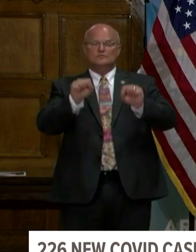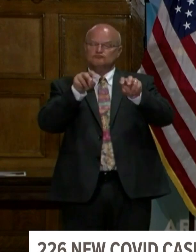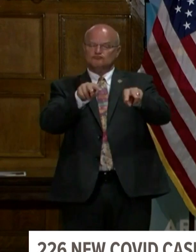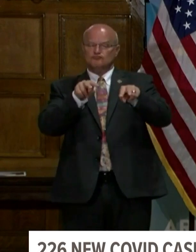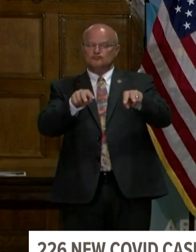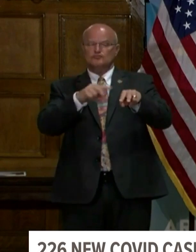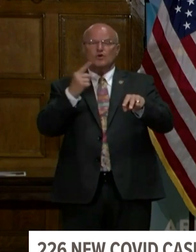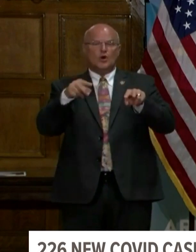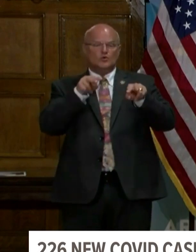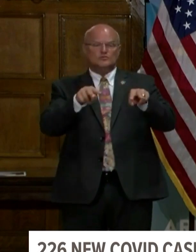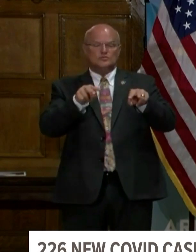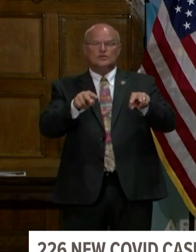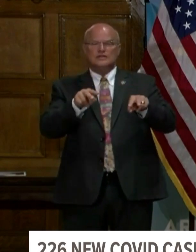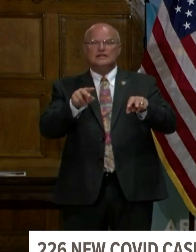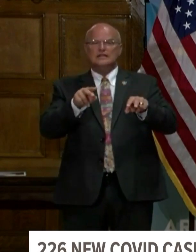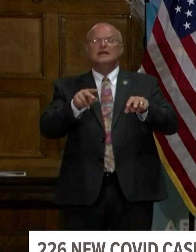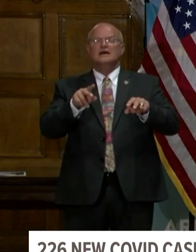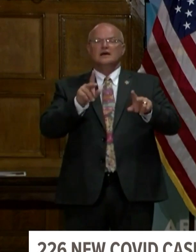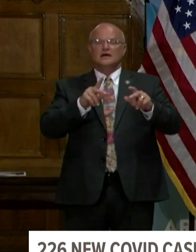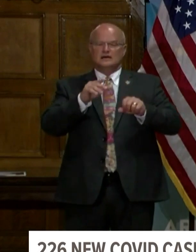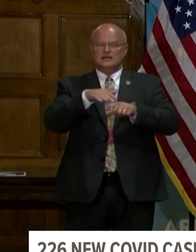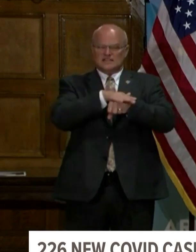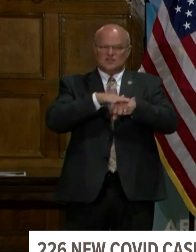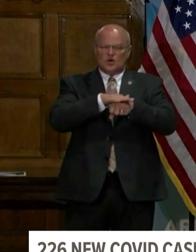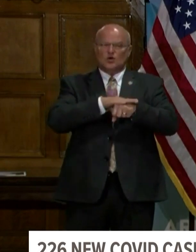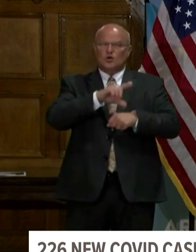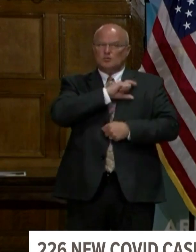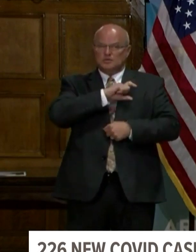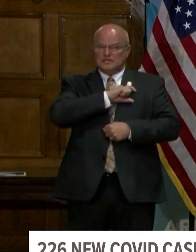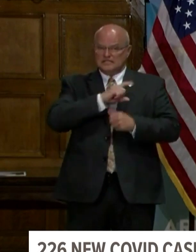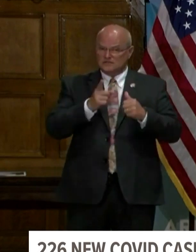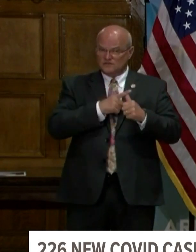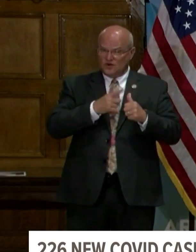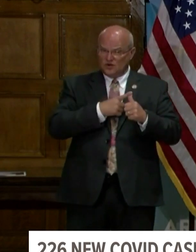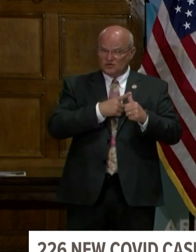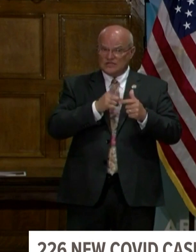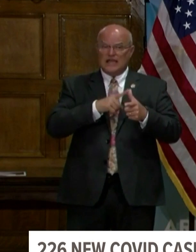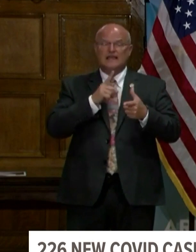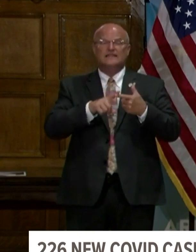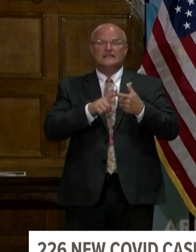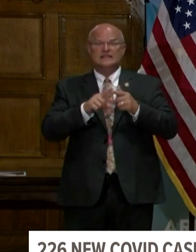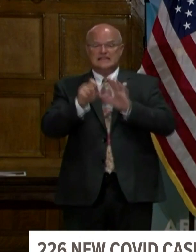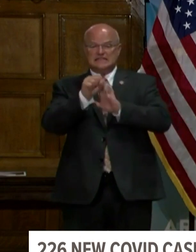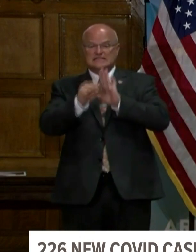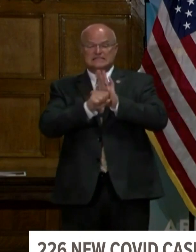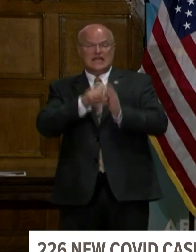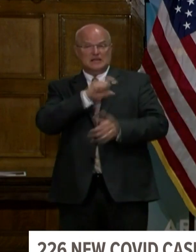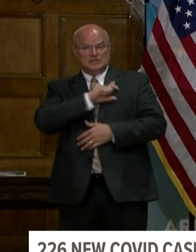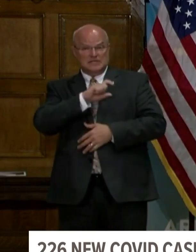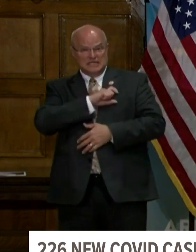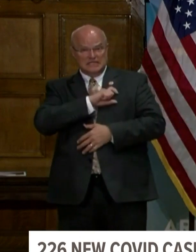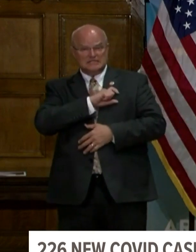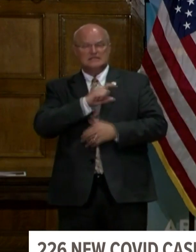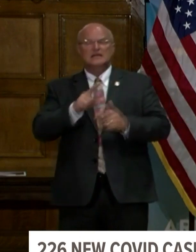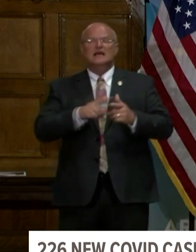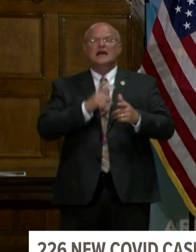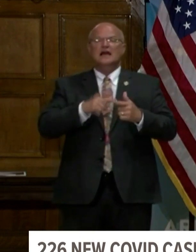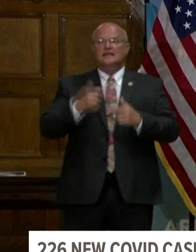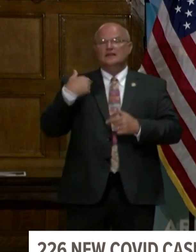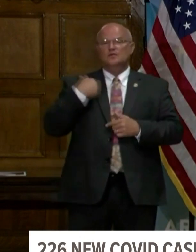look at it. We always look at civilian law enforcement first, such as a state police support, and then if there's need be, we